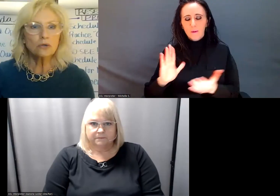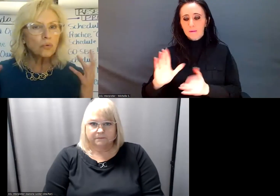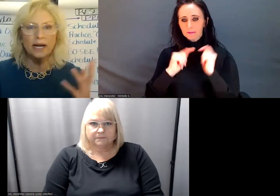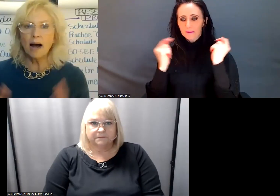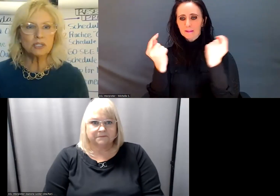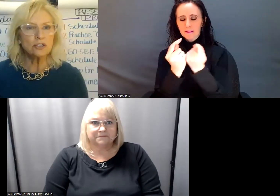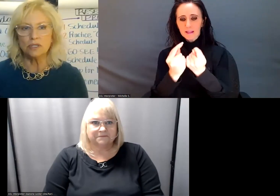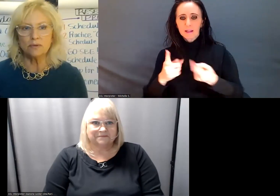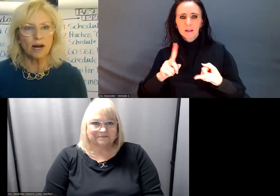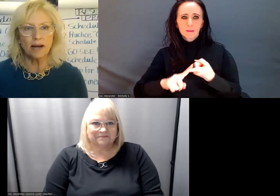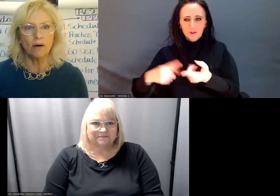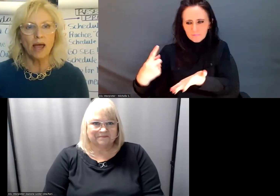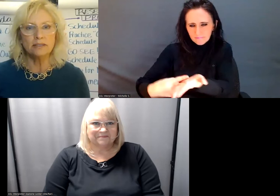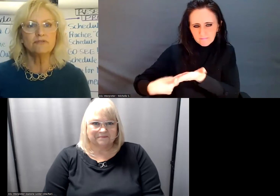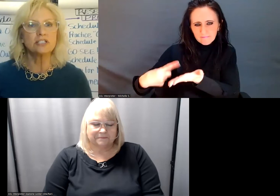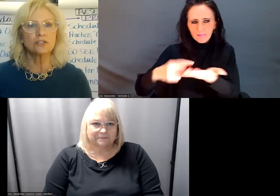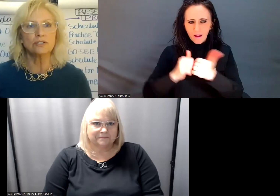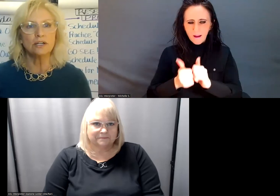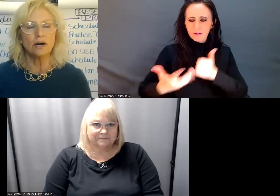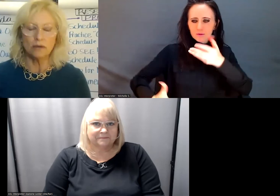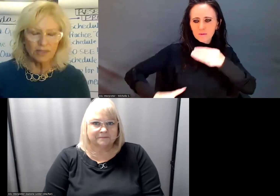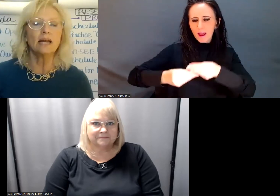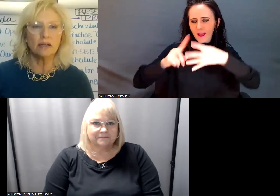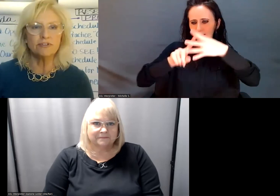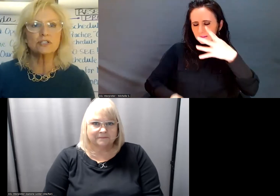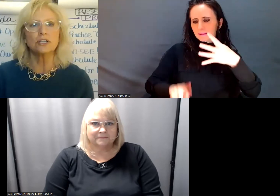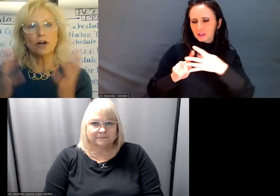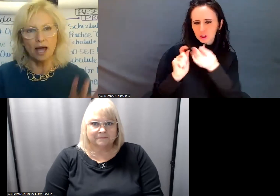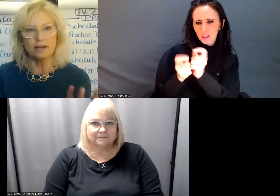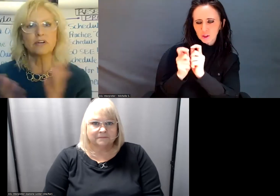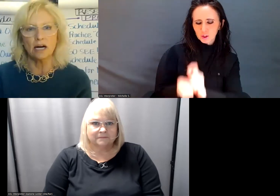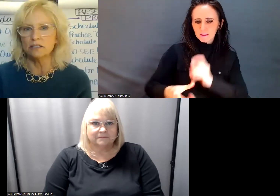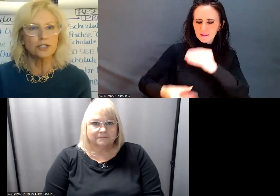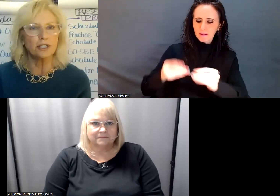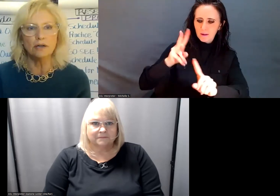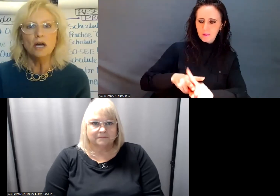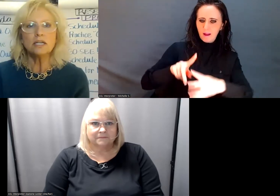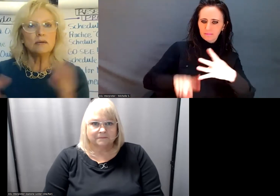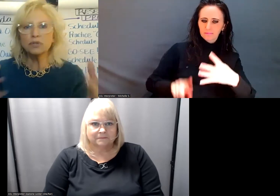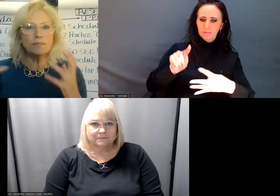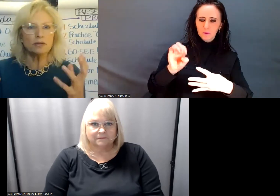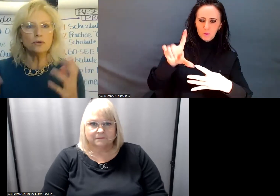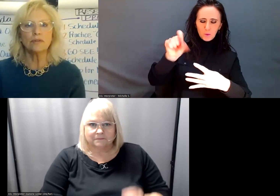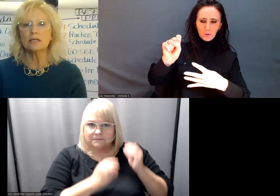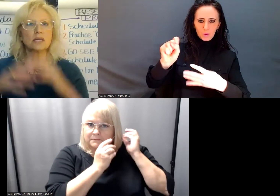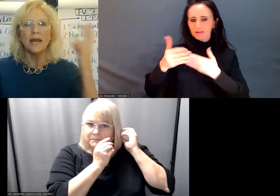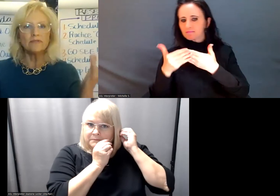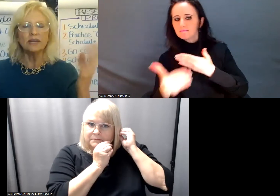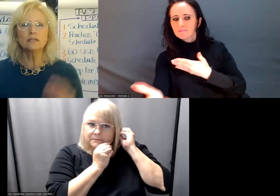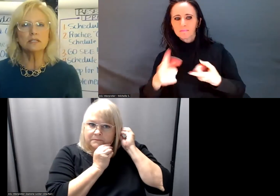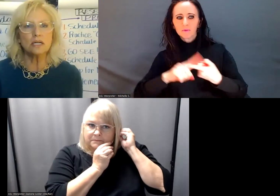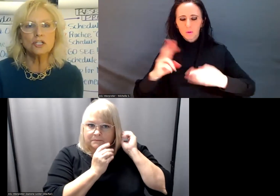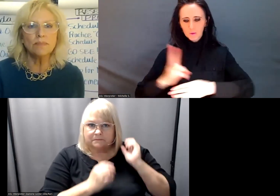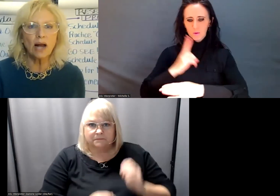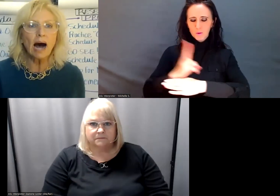Be a great opportunity right now, end of fiscal year or beginning of fiscal year, end of a calendar year, to implement new things and have a